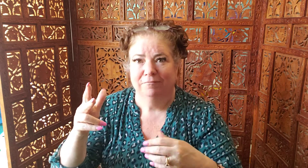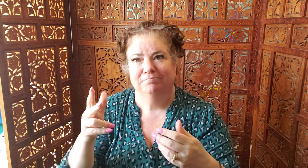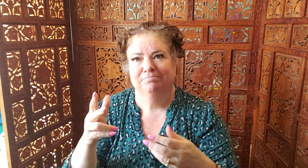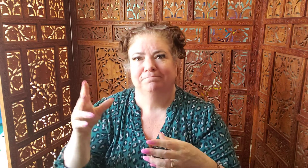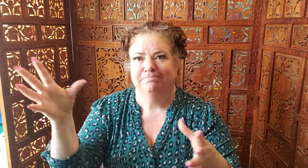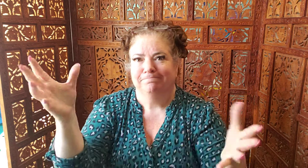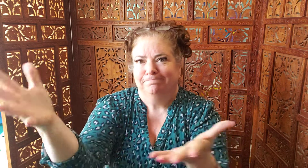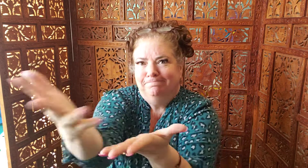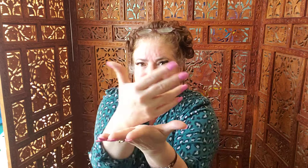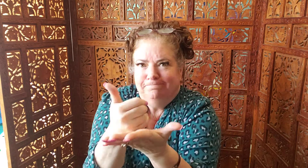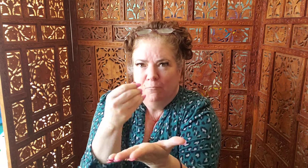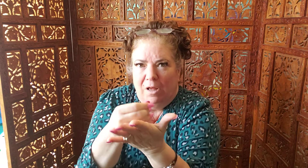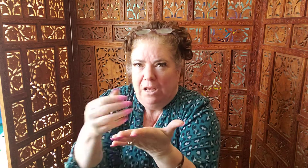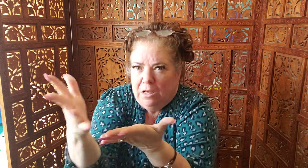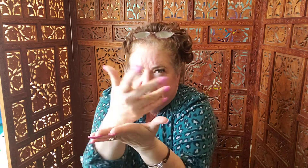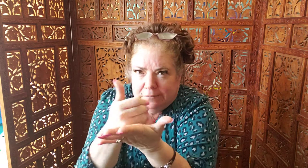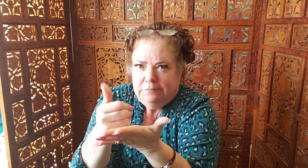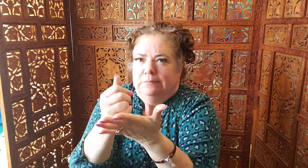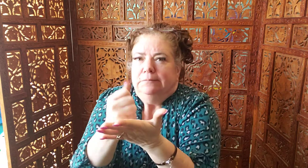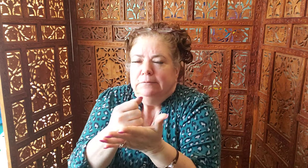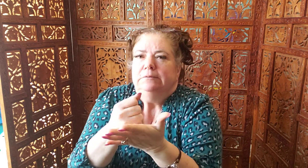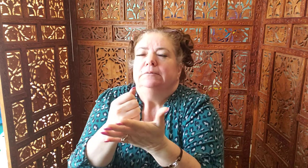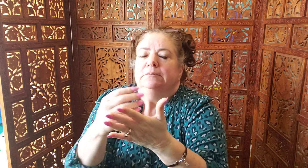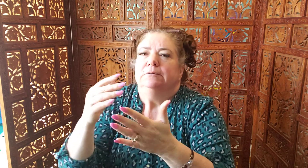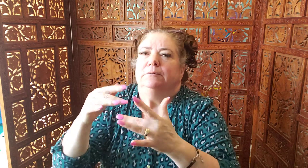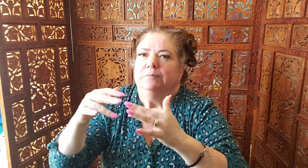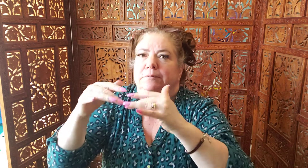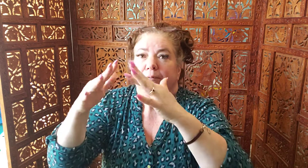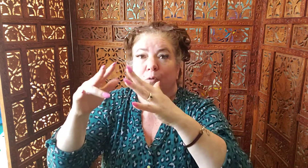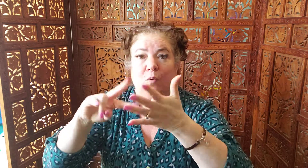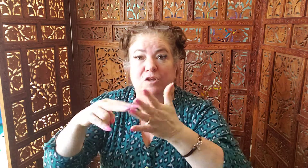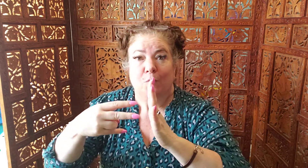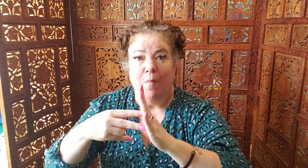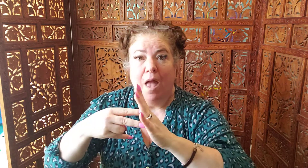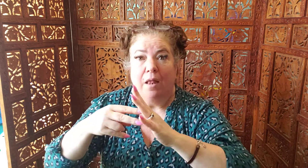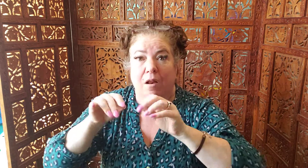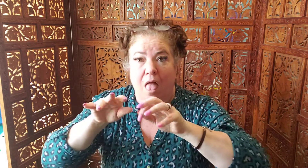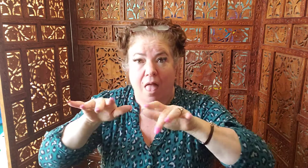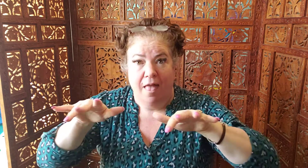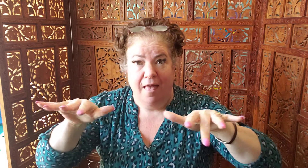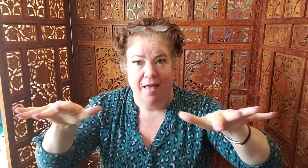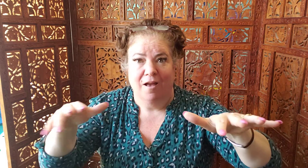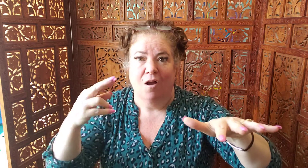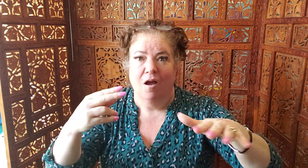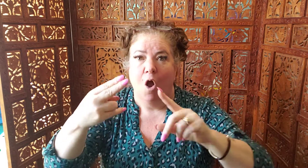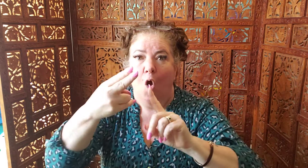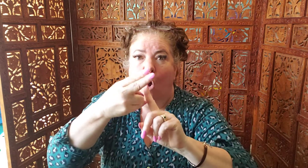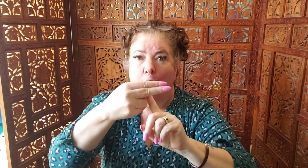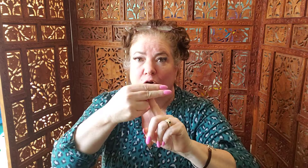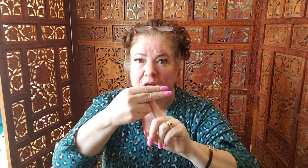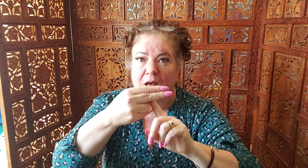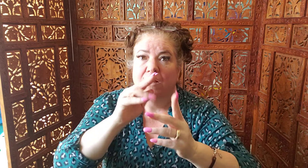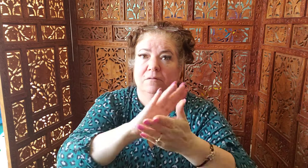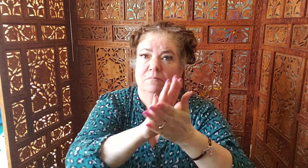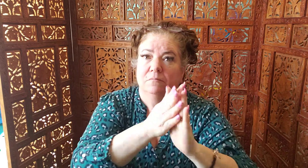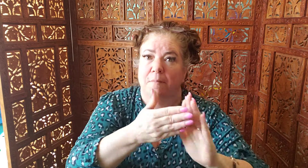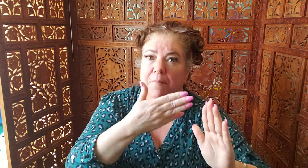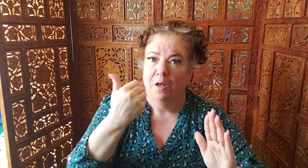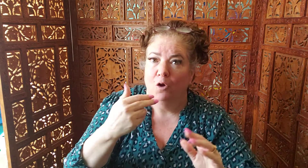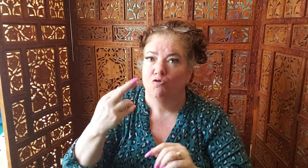in New York. Hotels picked up. It's very flattering to Disney to think that they did it almost single-handedly, but it's